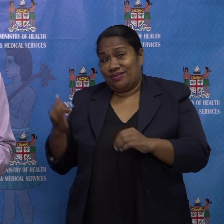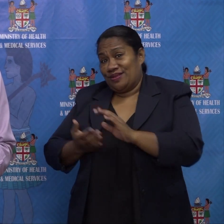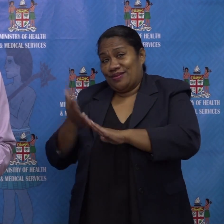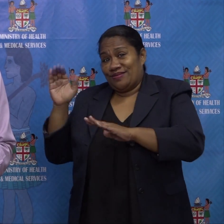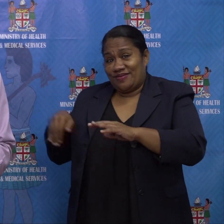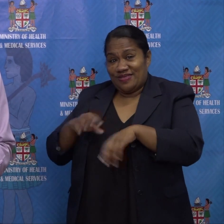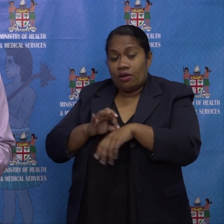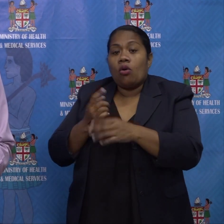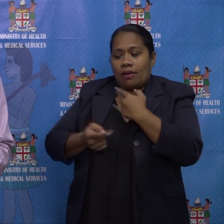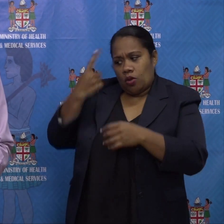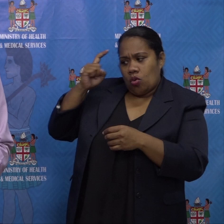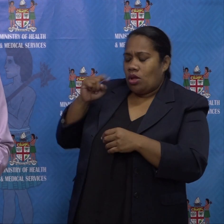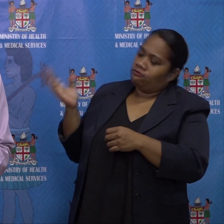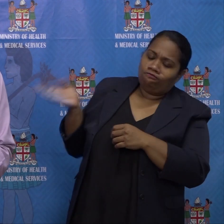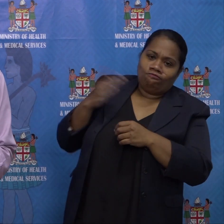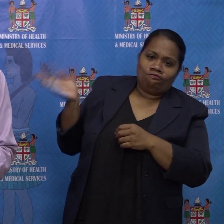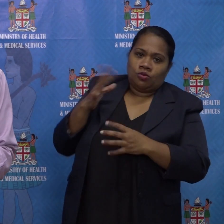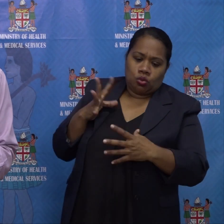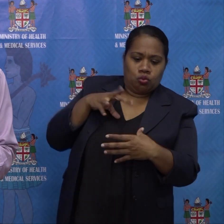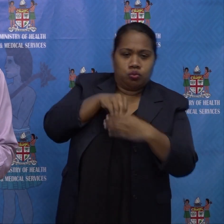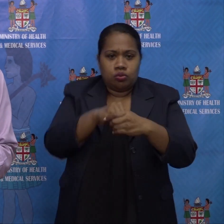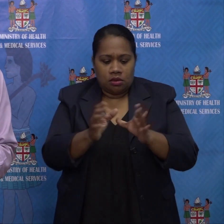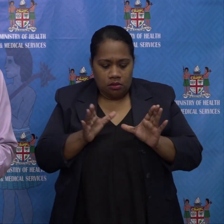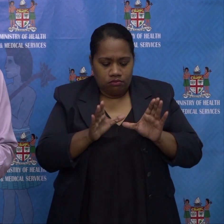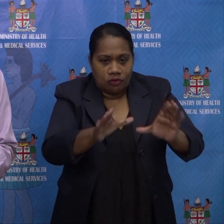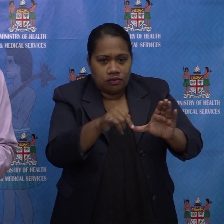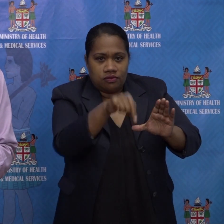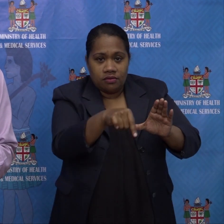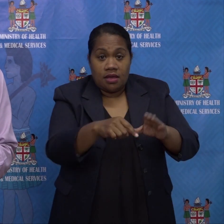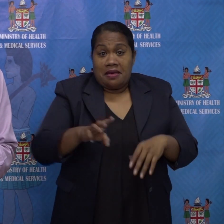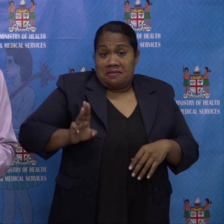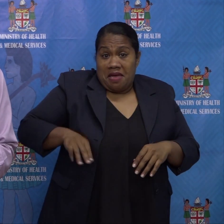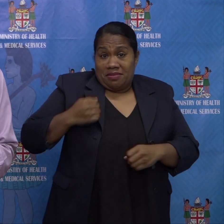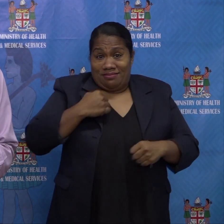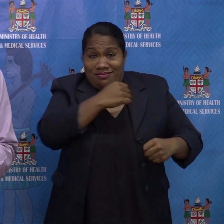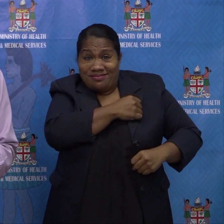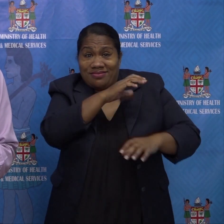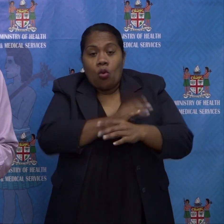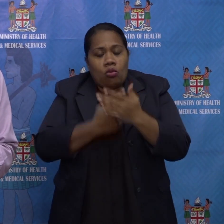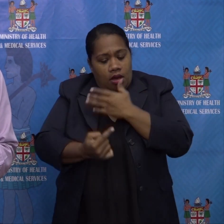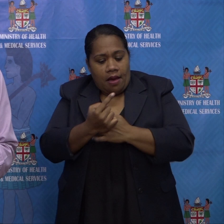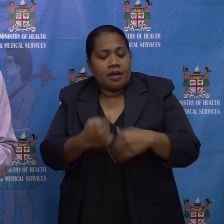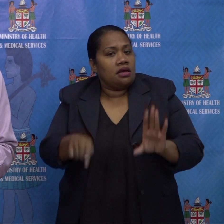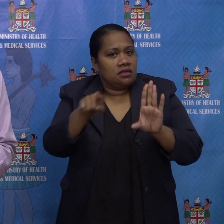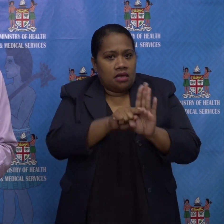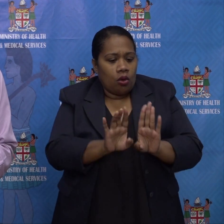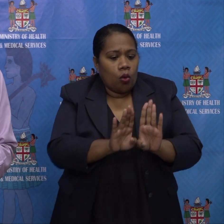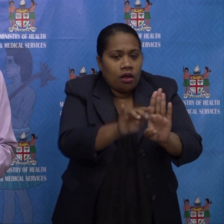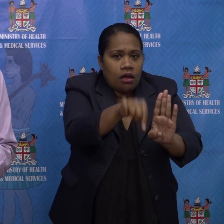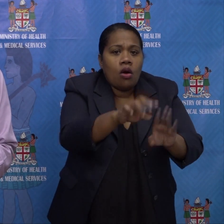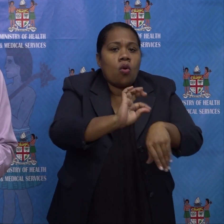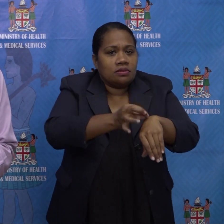RFMF personnel and members of the police have ring-fenced the entire hospital and will strictly manage who is allowed into the premises.